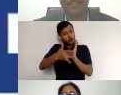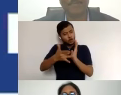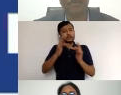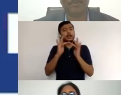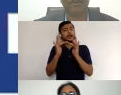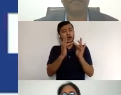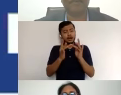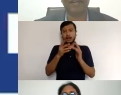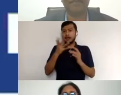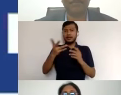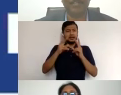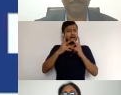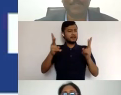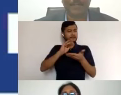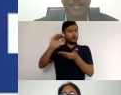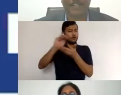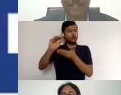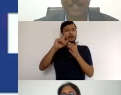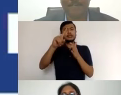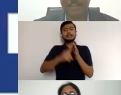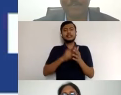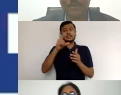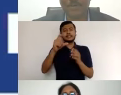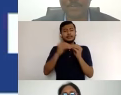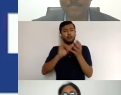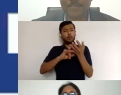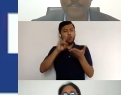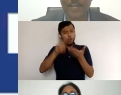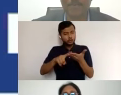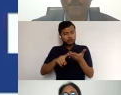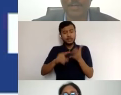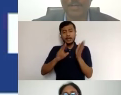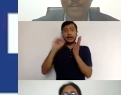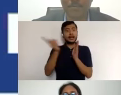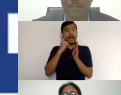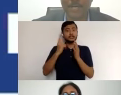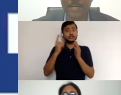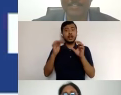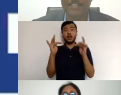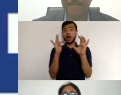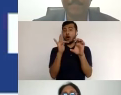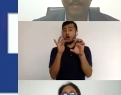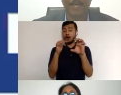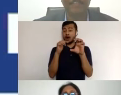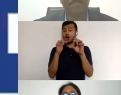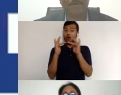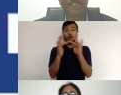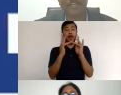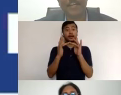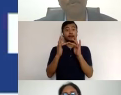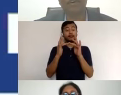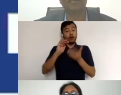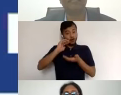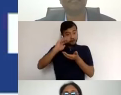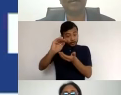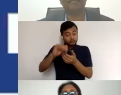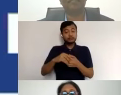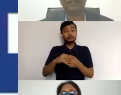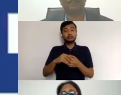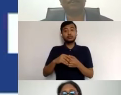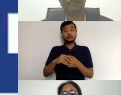including JCPose Award by MOD, National E-Governance Award, CIO 100 Award by ADG, and Deepak C. Jain Award